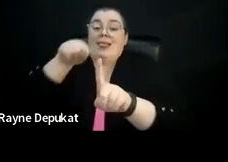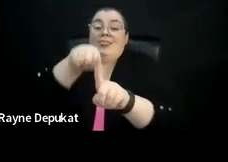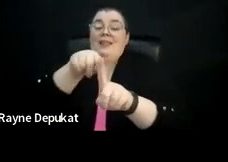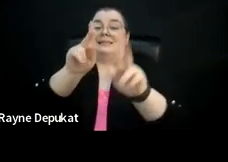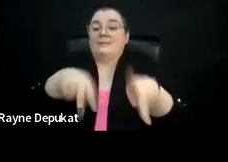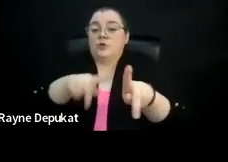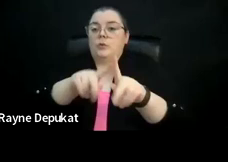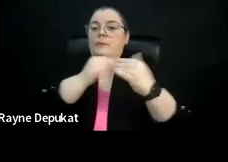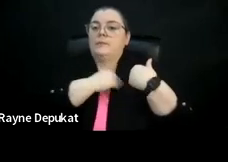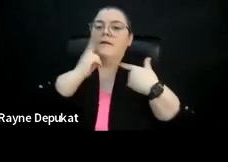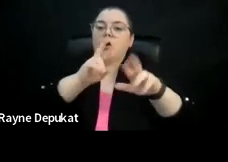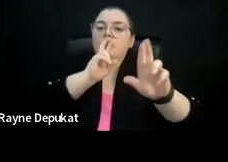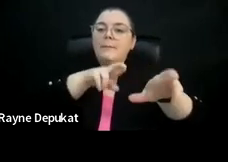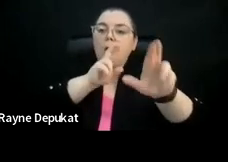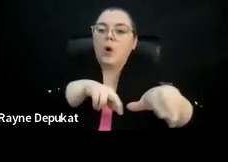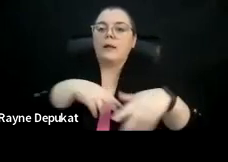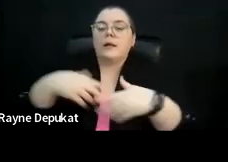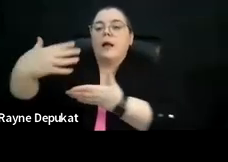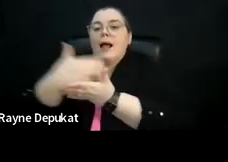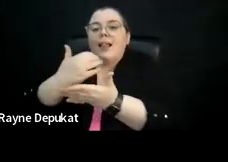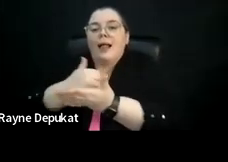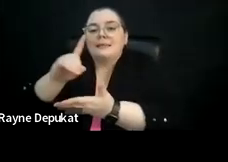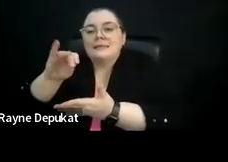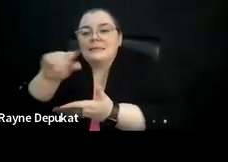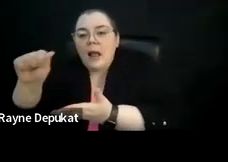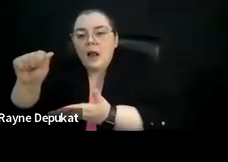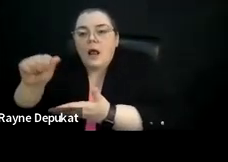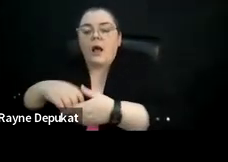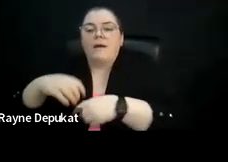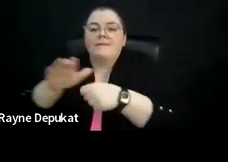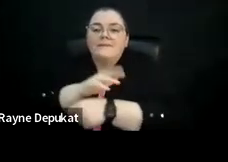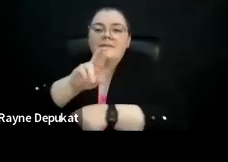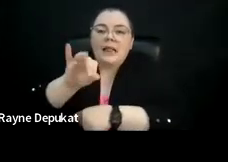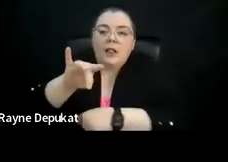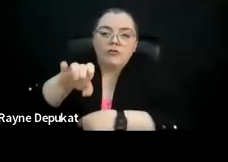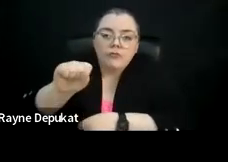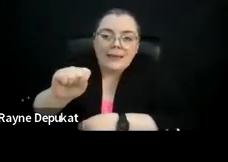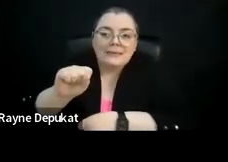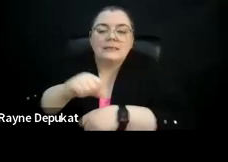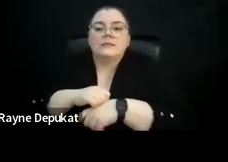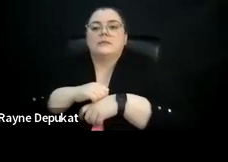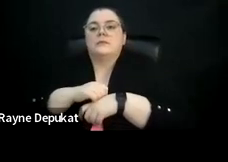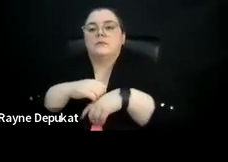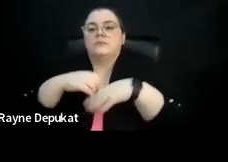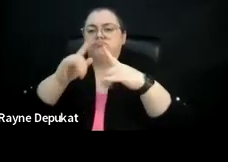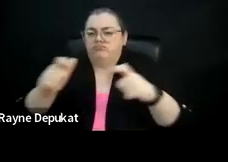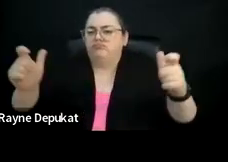person. But the lead would be responsible for responding, for collecting the information, for